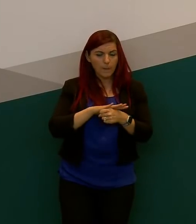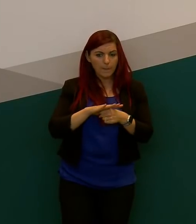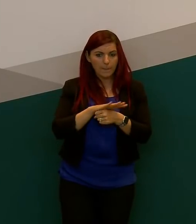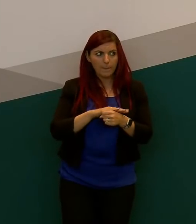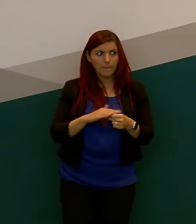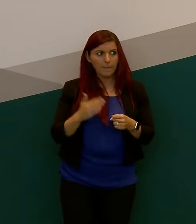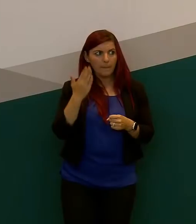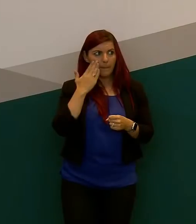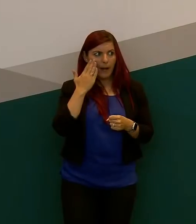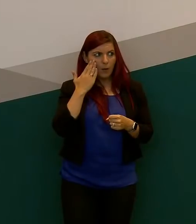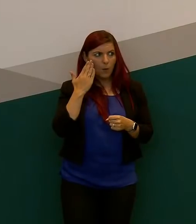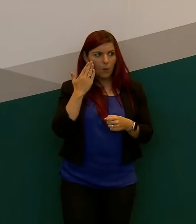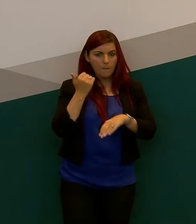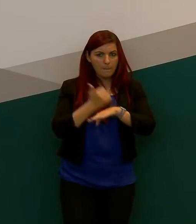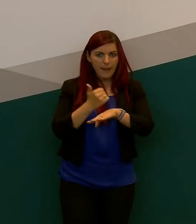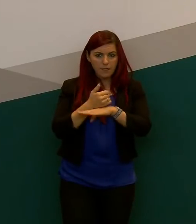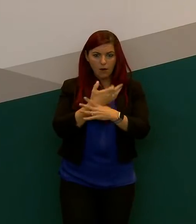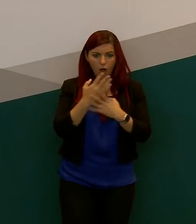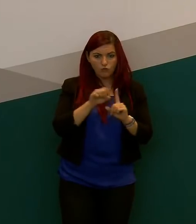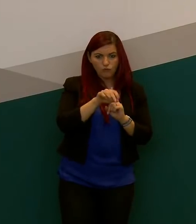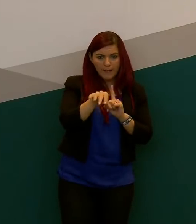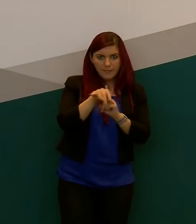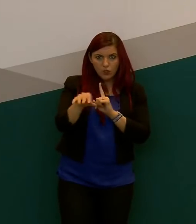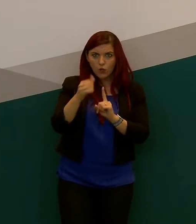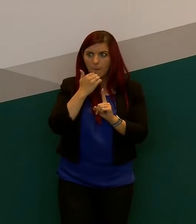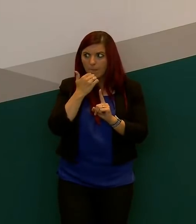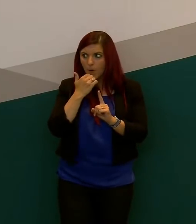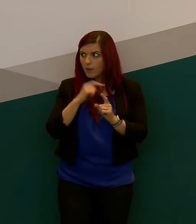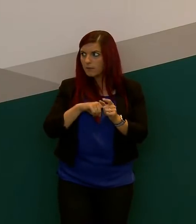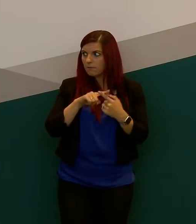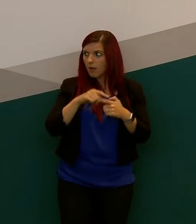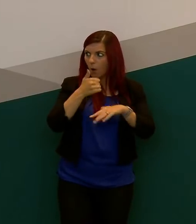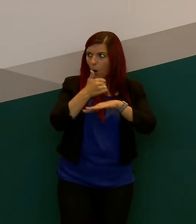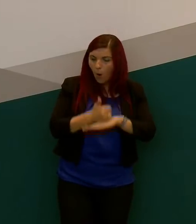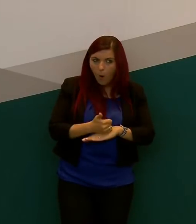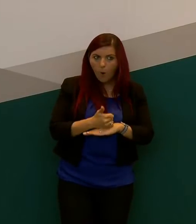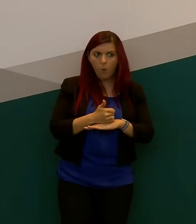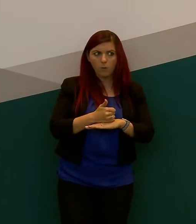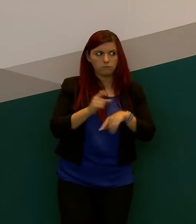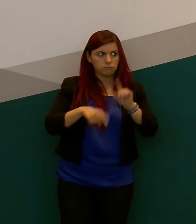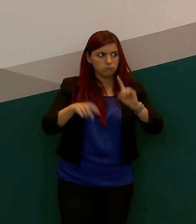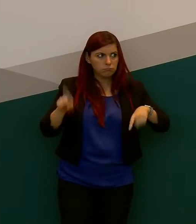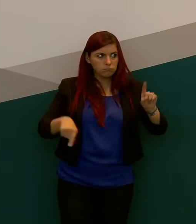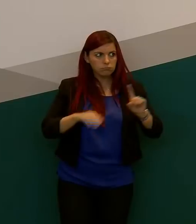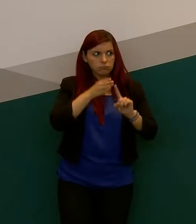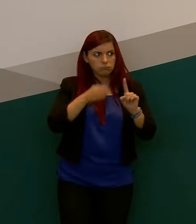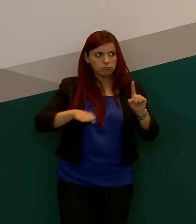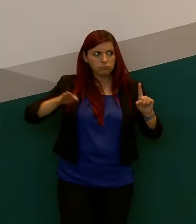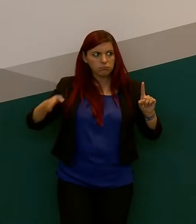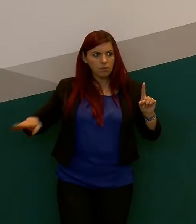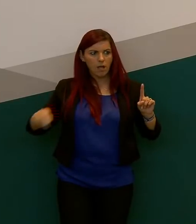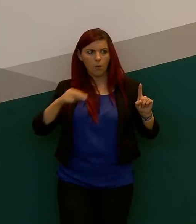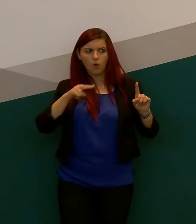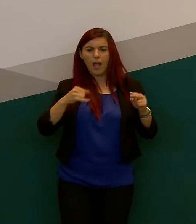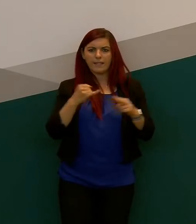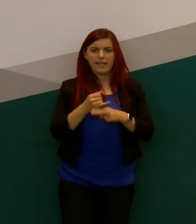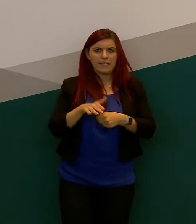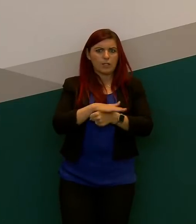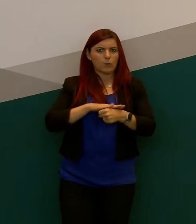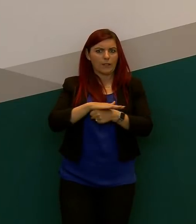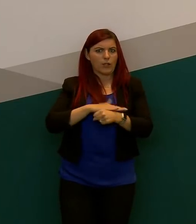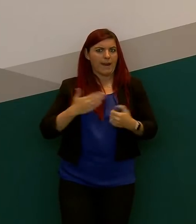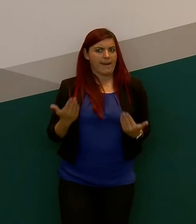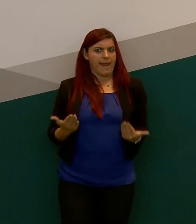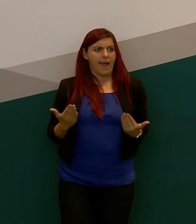it, all those transmission figures seem very low, remarkably low. I mean, if we're not in a position at this point